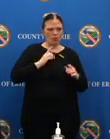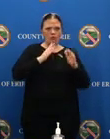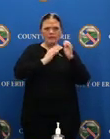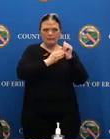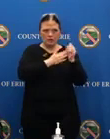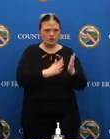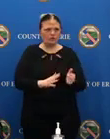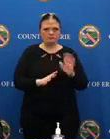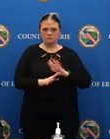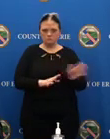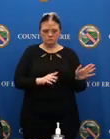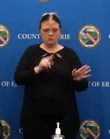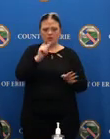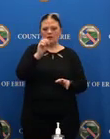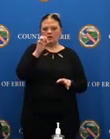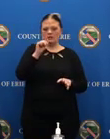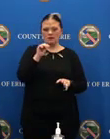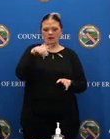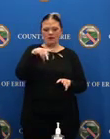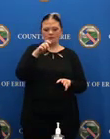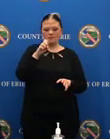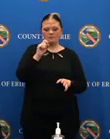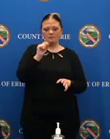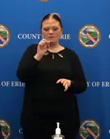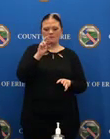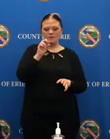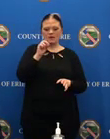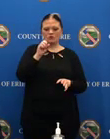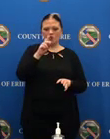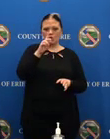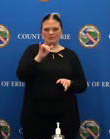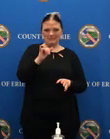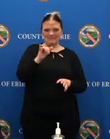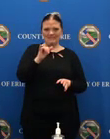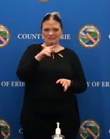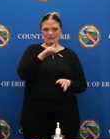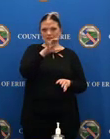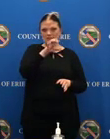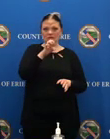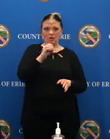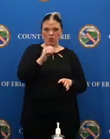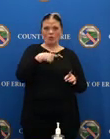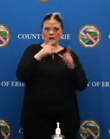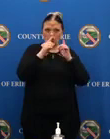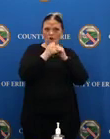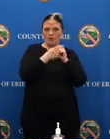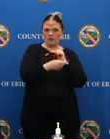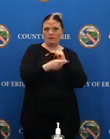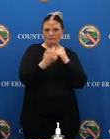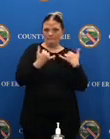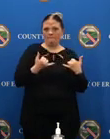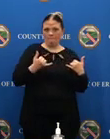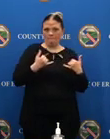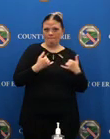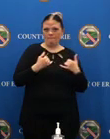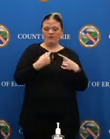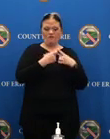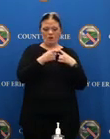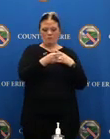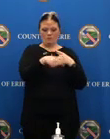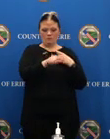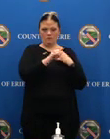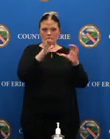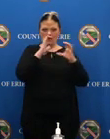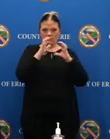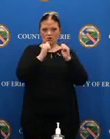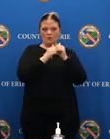leadership. As I said, Tom Croce is the president and CEO. I talked to Tom earlier today, And based on the conversations I had with